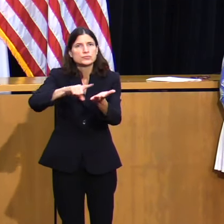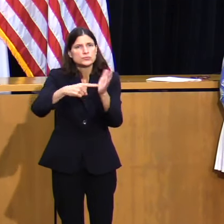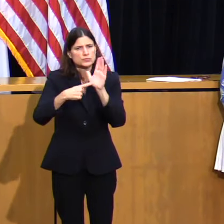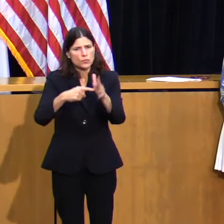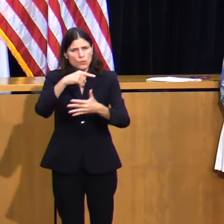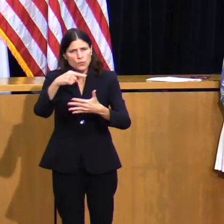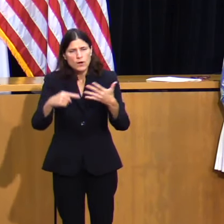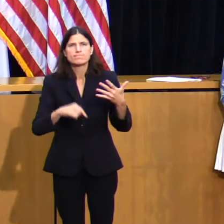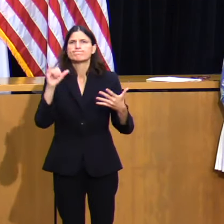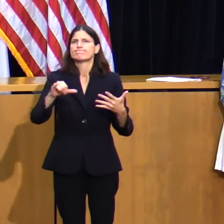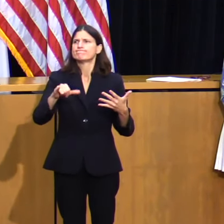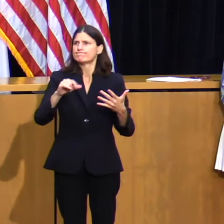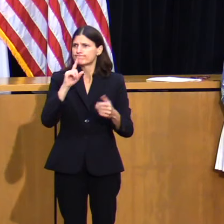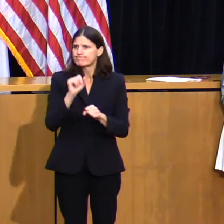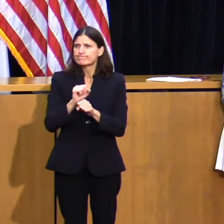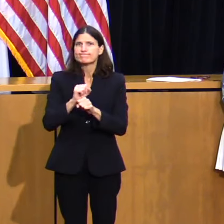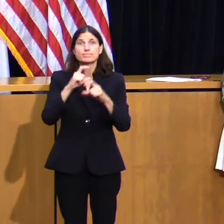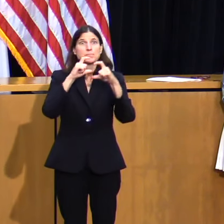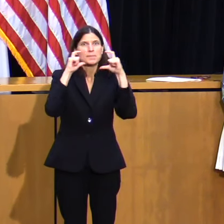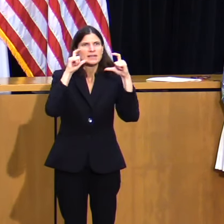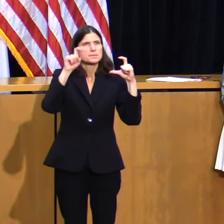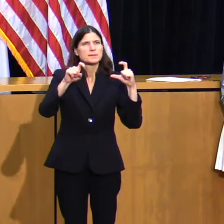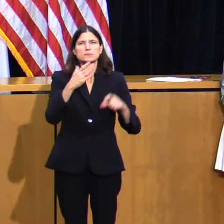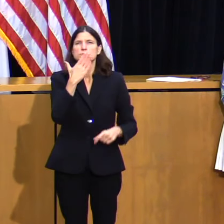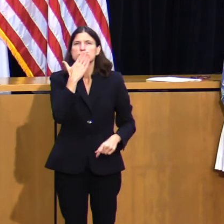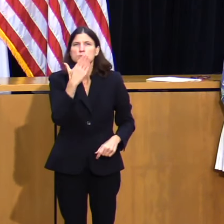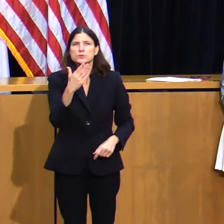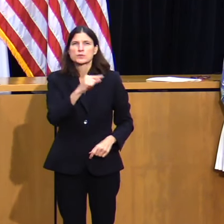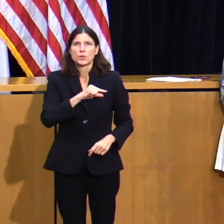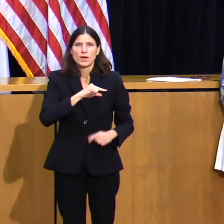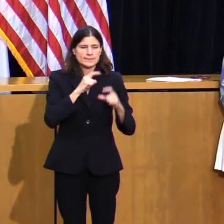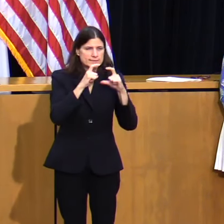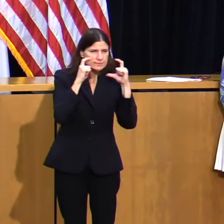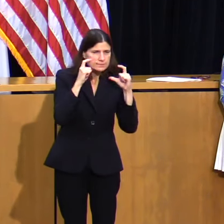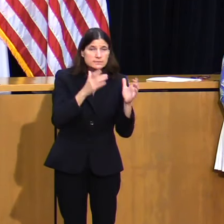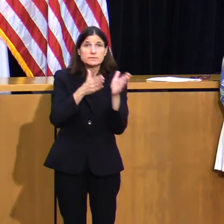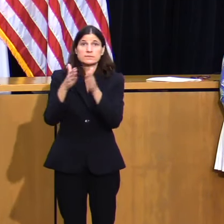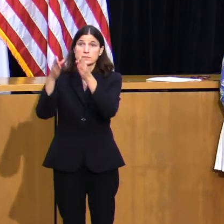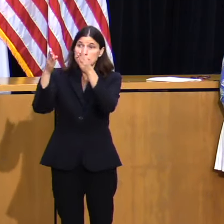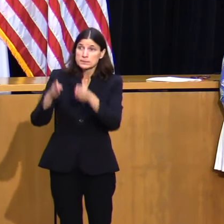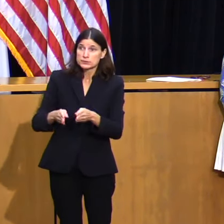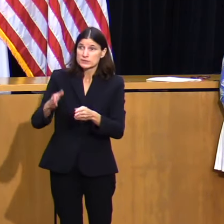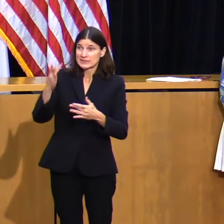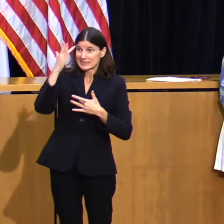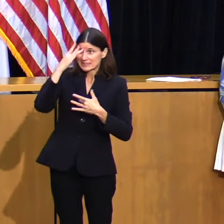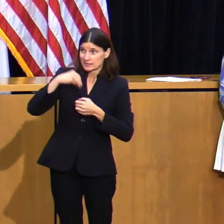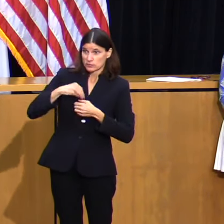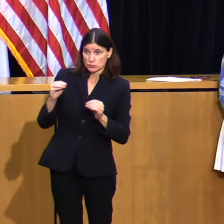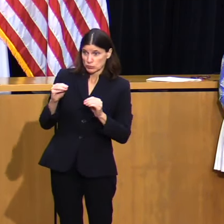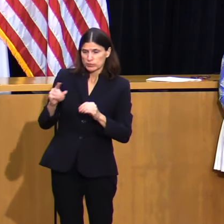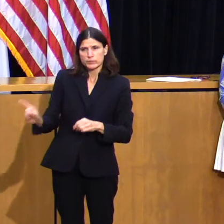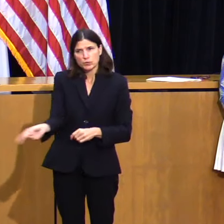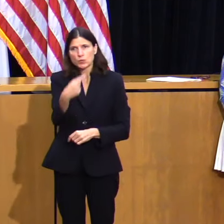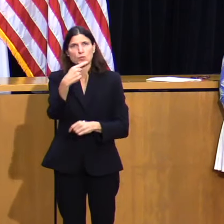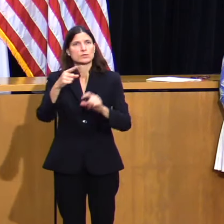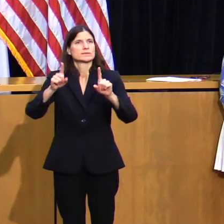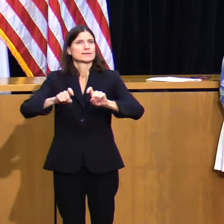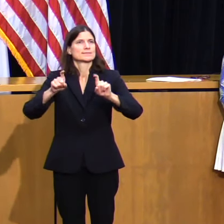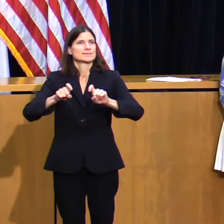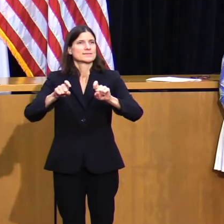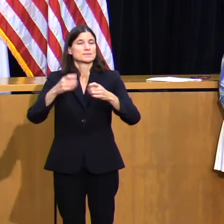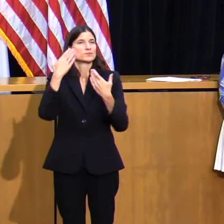I mean sort of anybody under the age of 30. I think from our point of view, one of the reasons why we spent so much